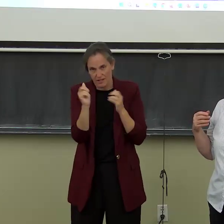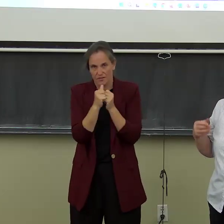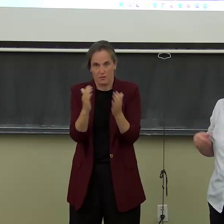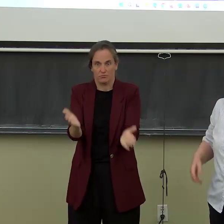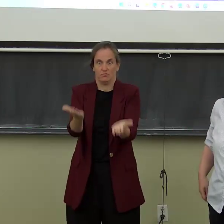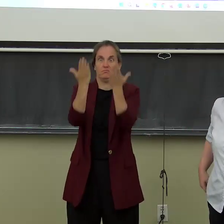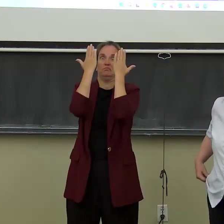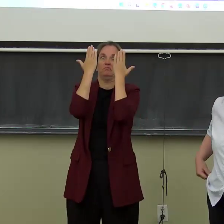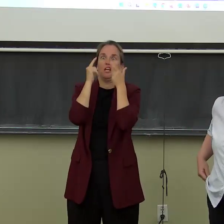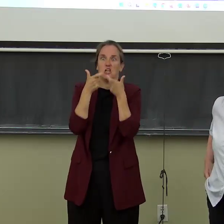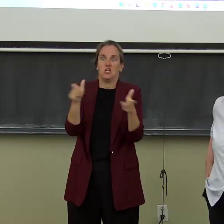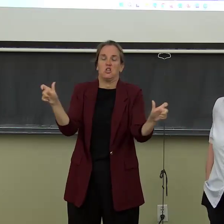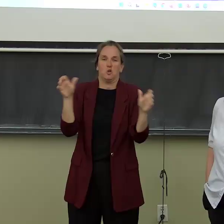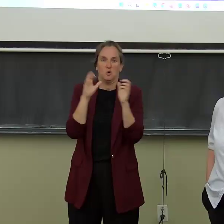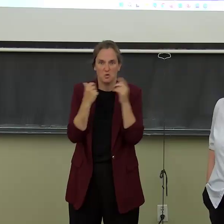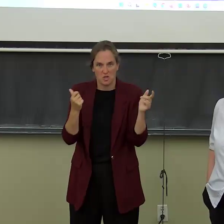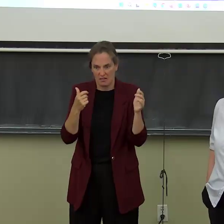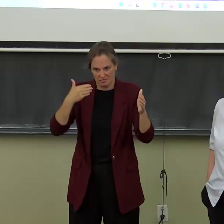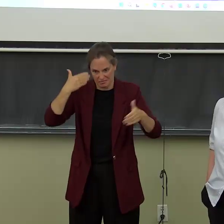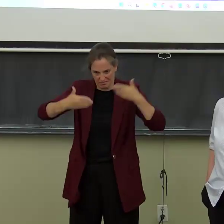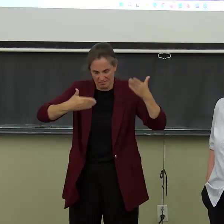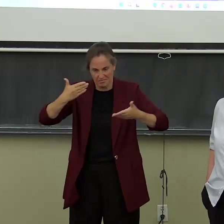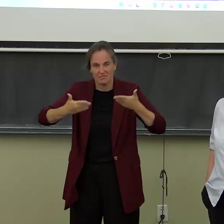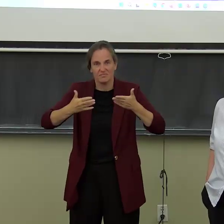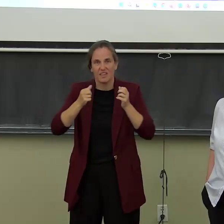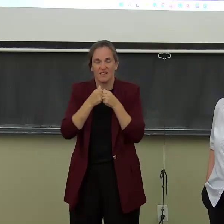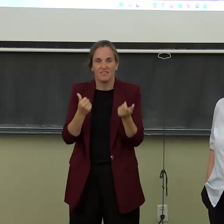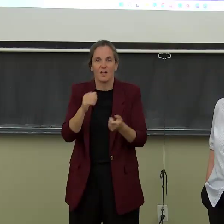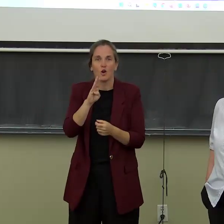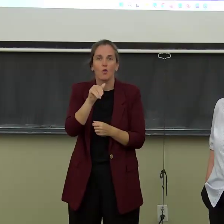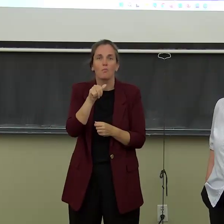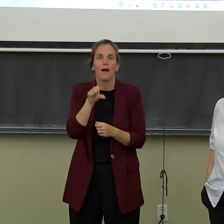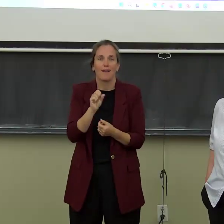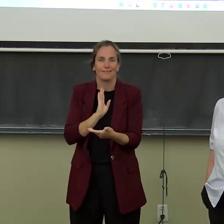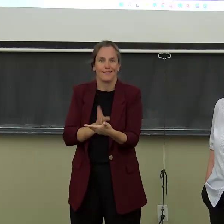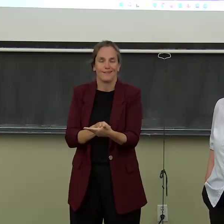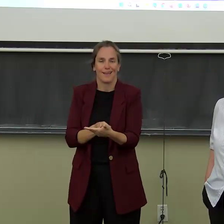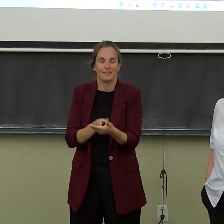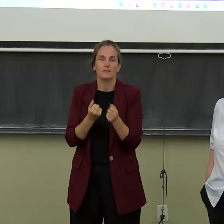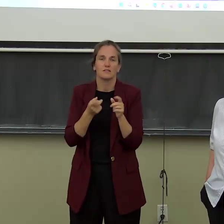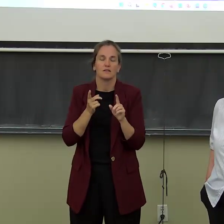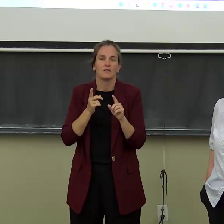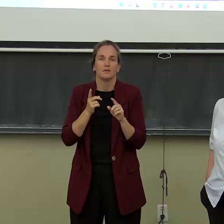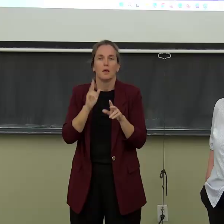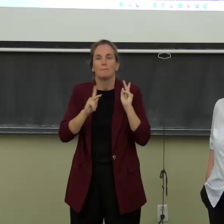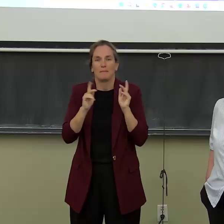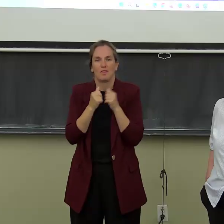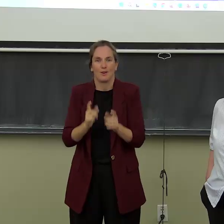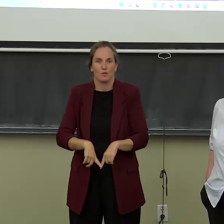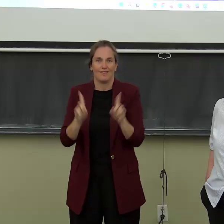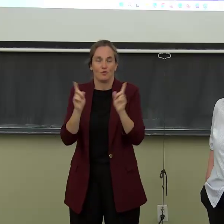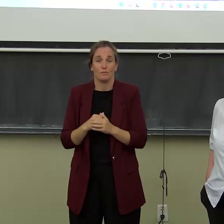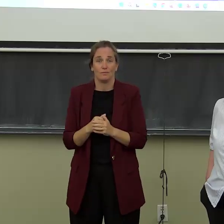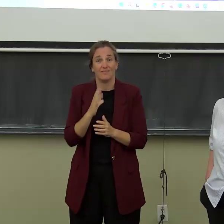and pervasive set of things that is biasing against difference? And of course, in